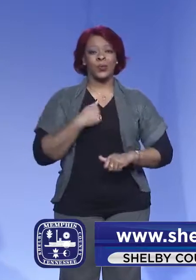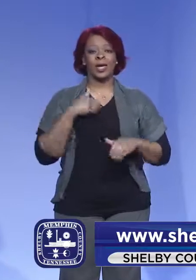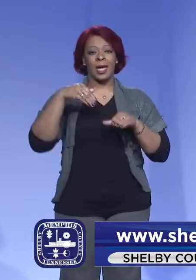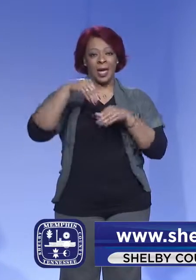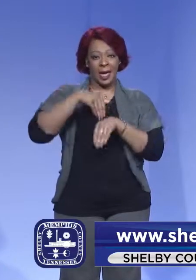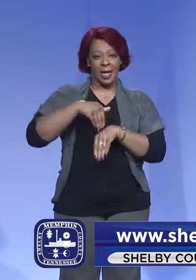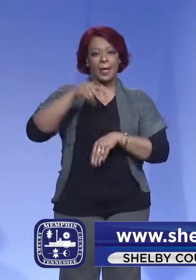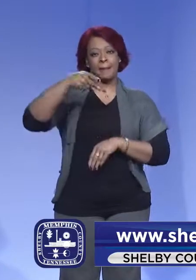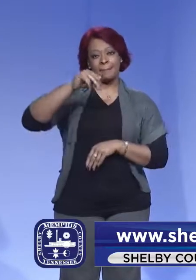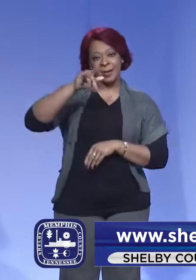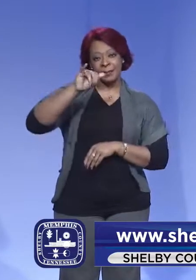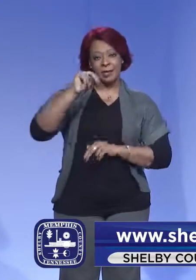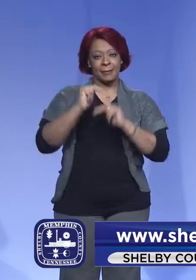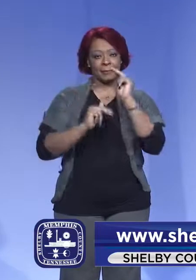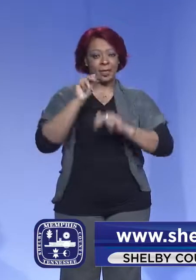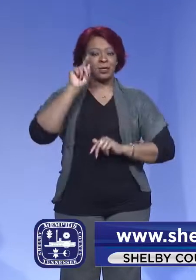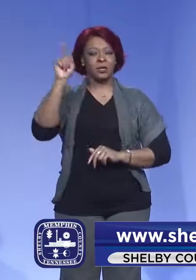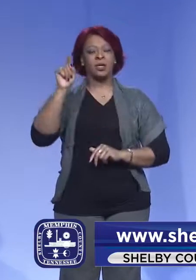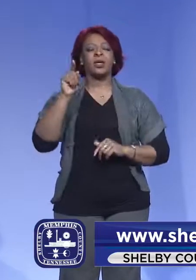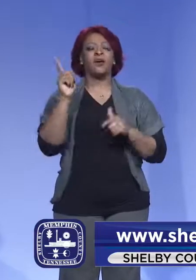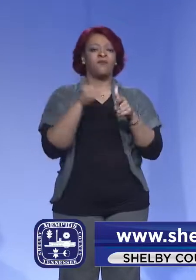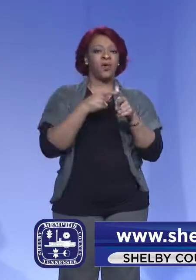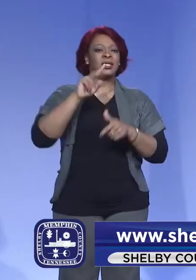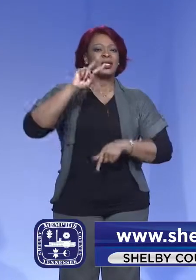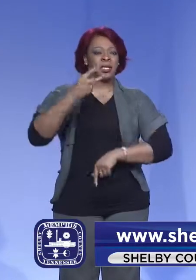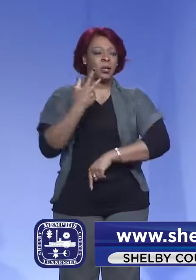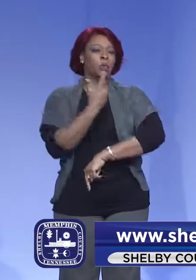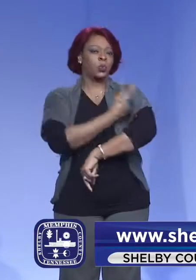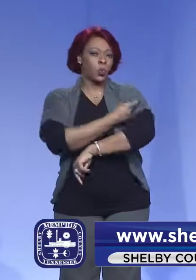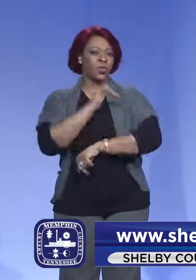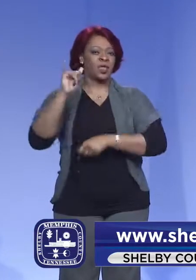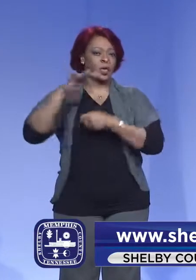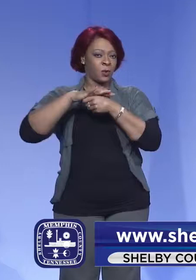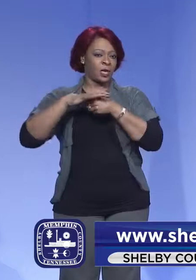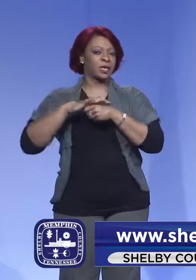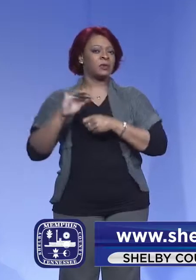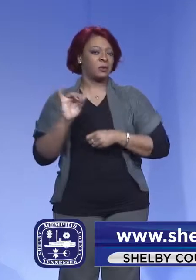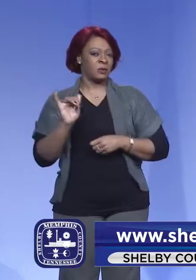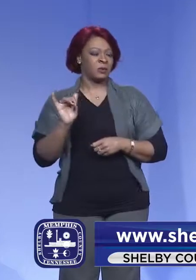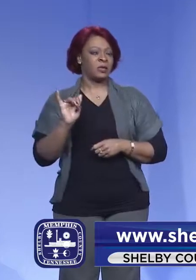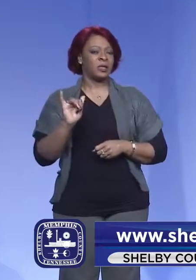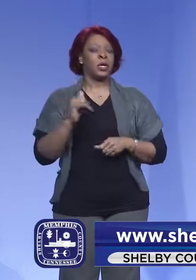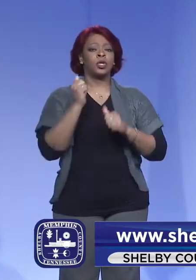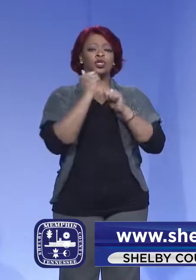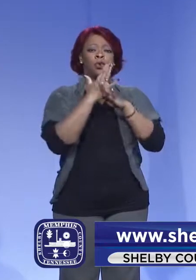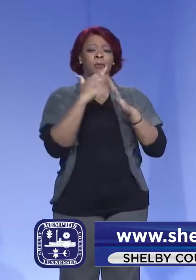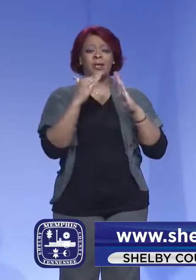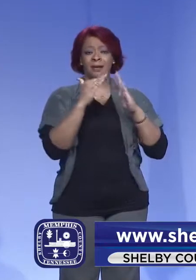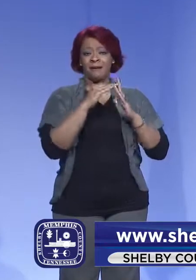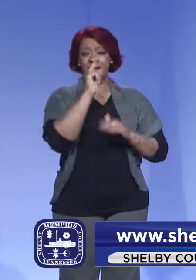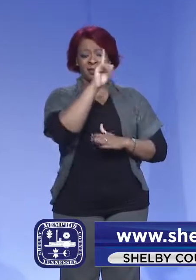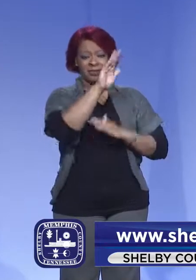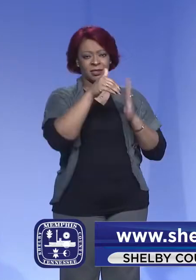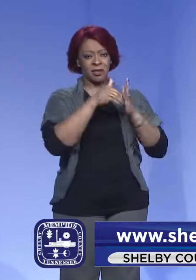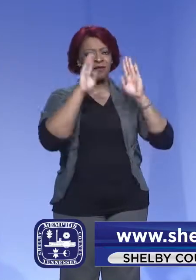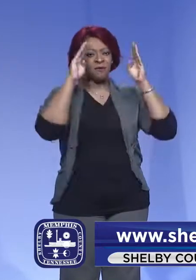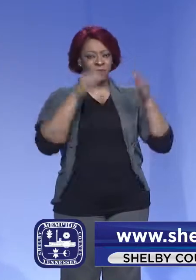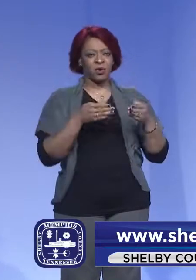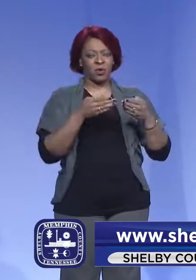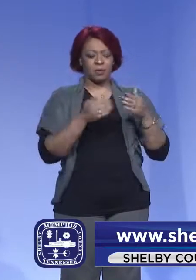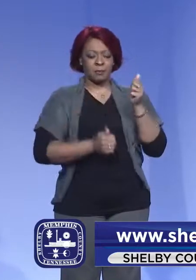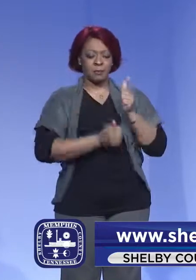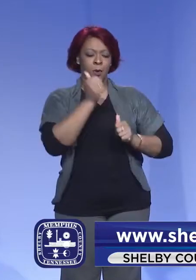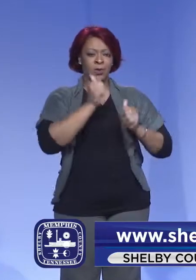Pipkin site, and we've been doing some first and second doses at that site. The Germantown site has focused primarily